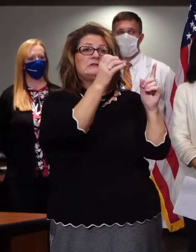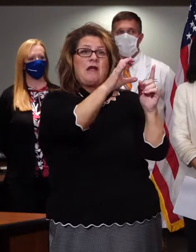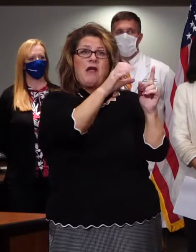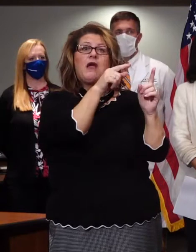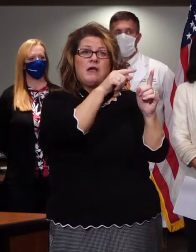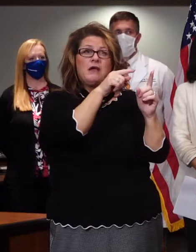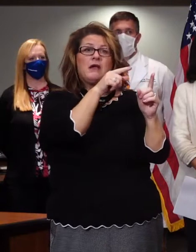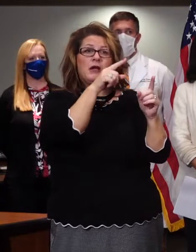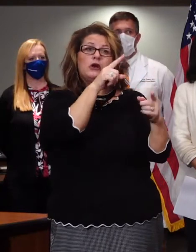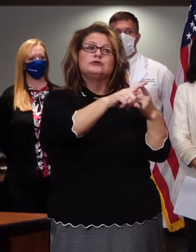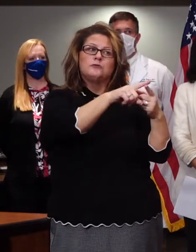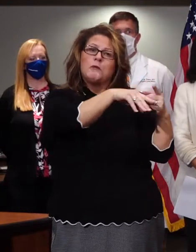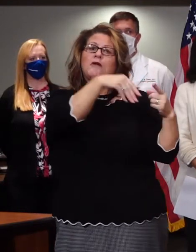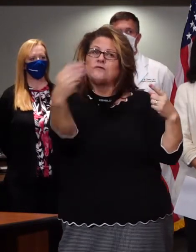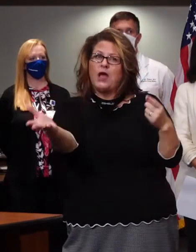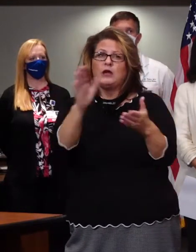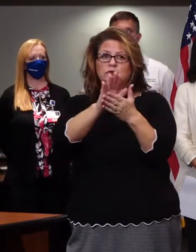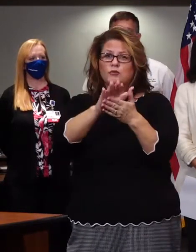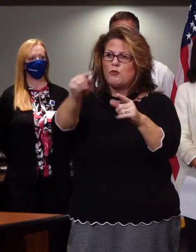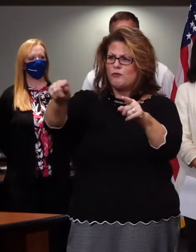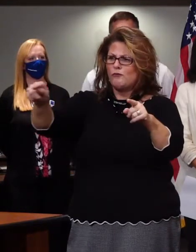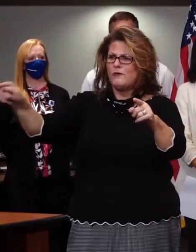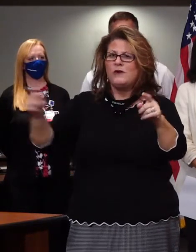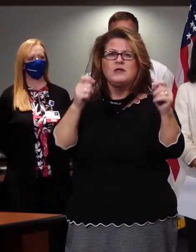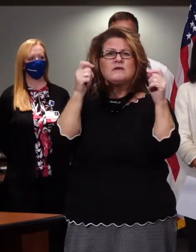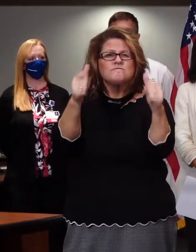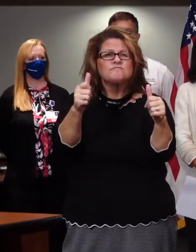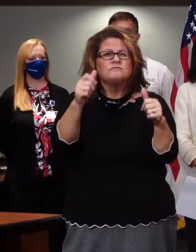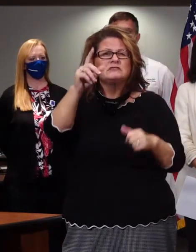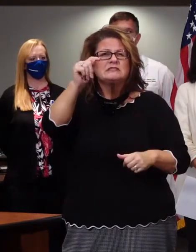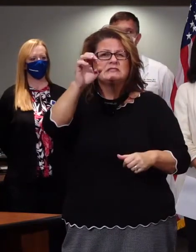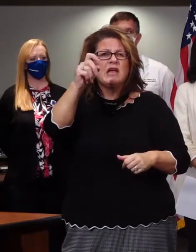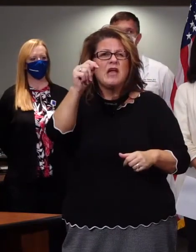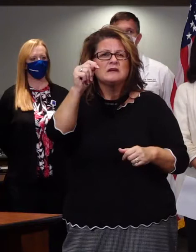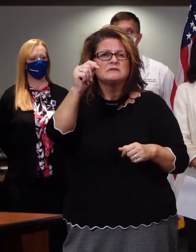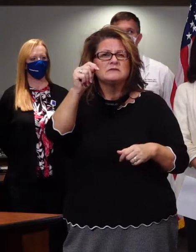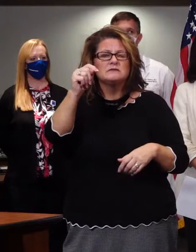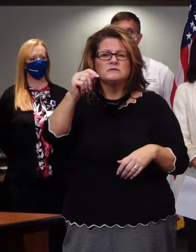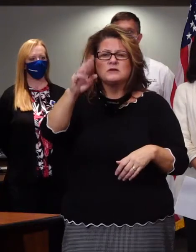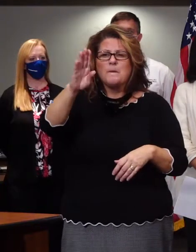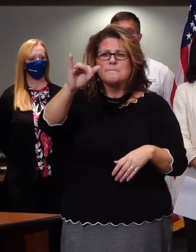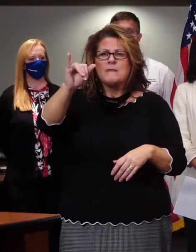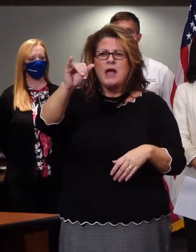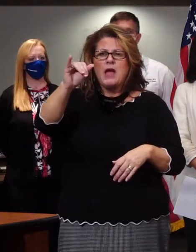school district with COVID-19 rapid tests. Those are the BINEX tests. For many